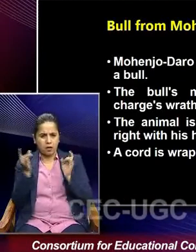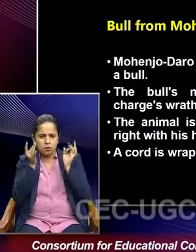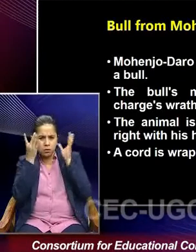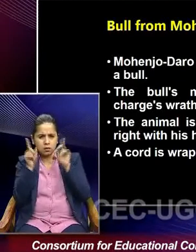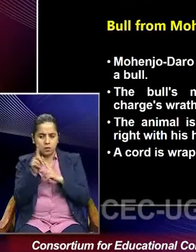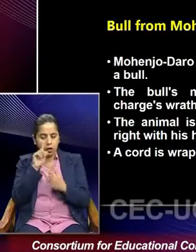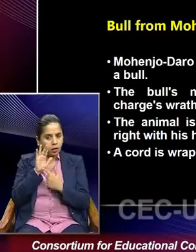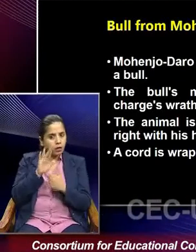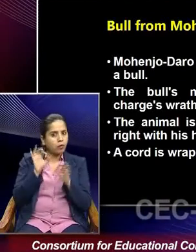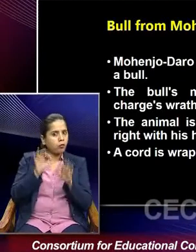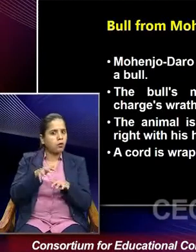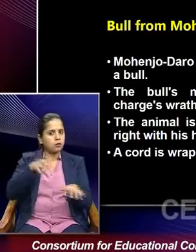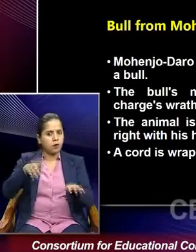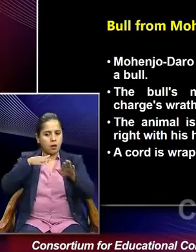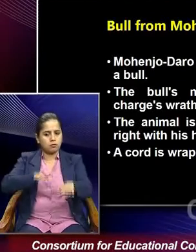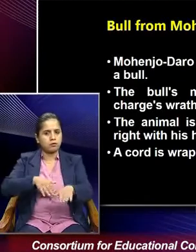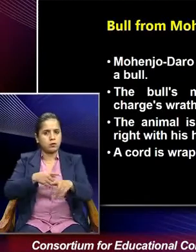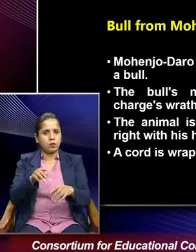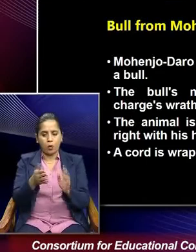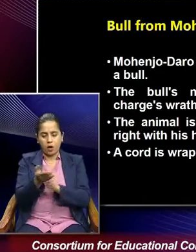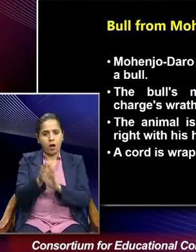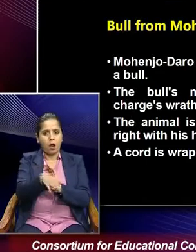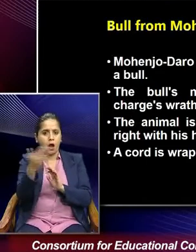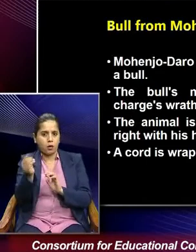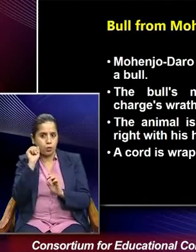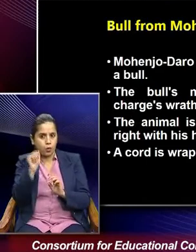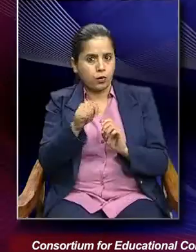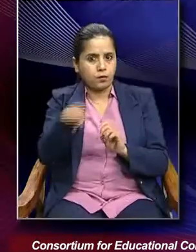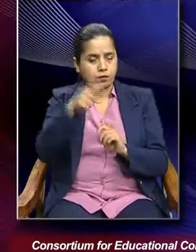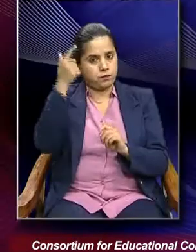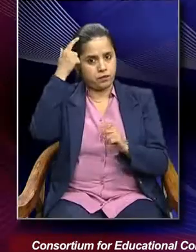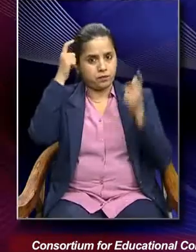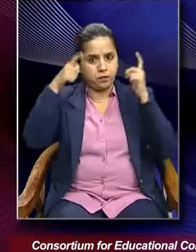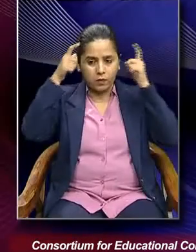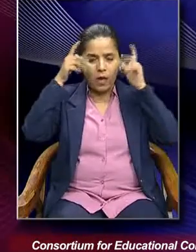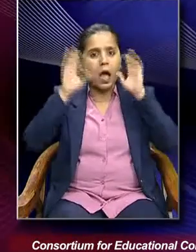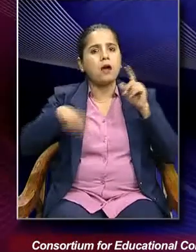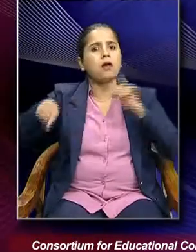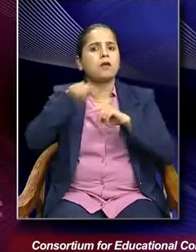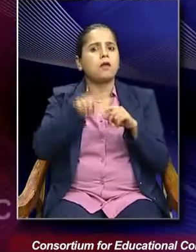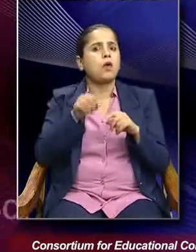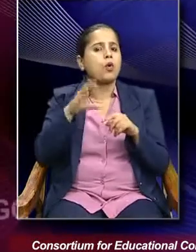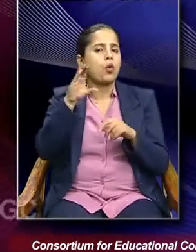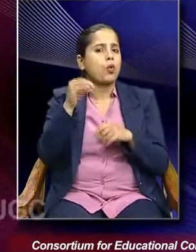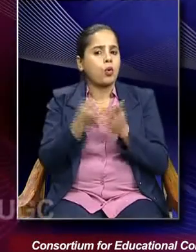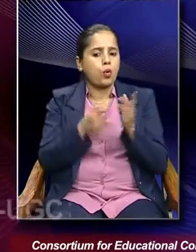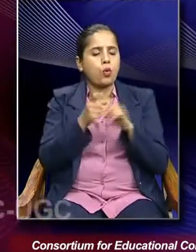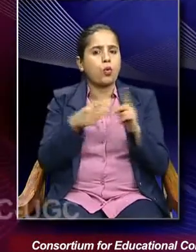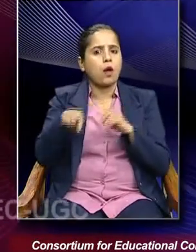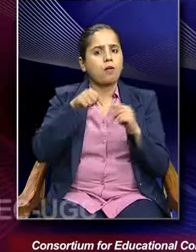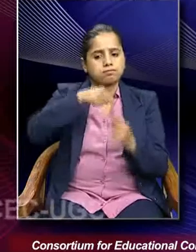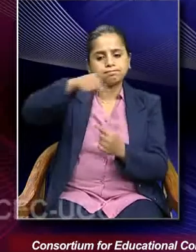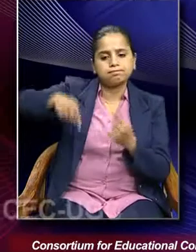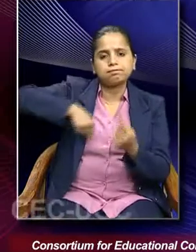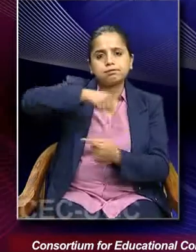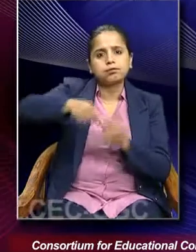is seen standing to the right with its head cocked, and a cord is wrapped